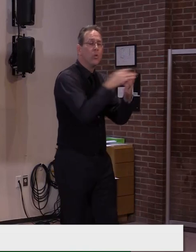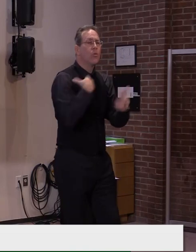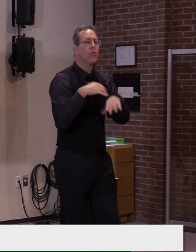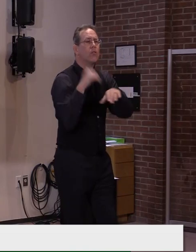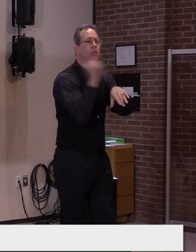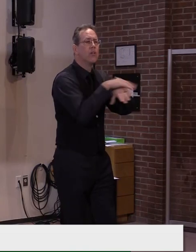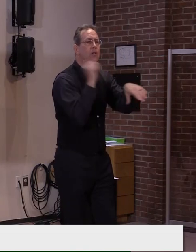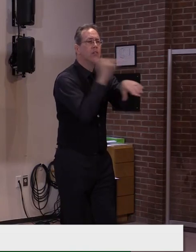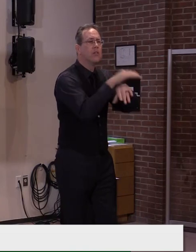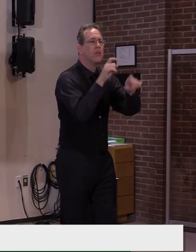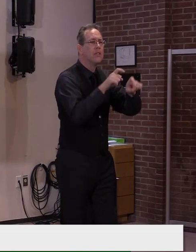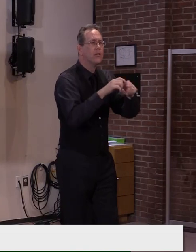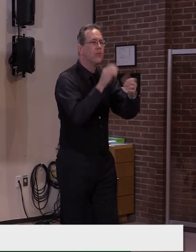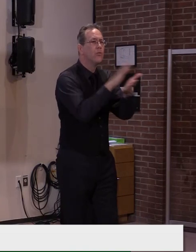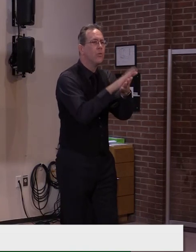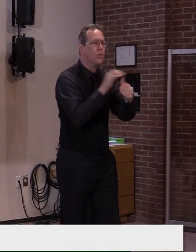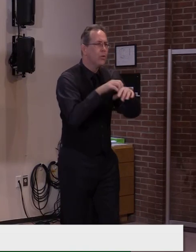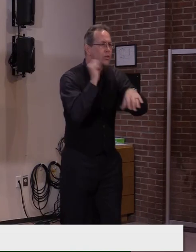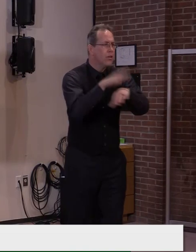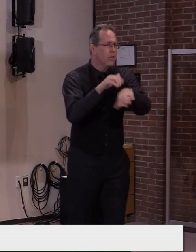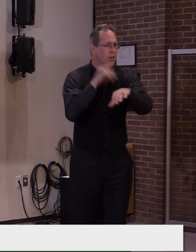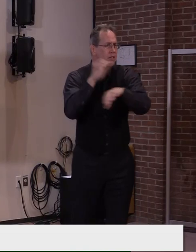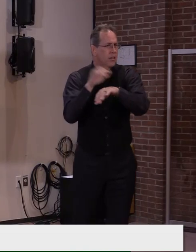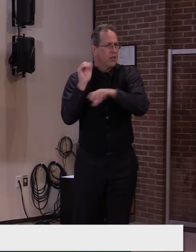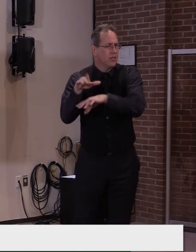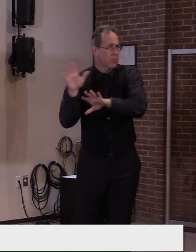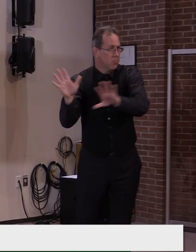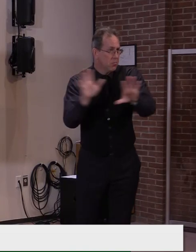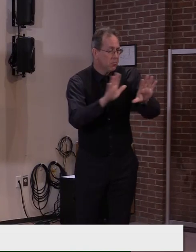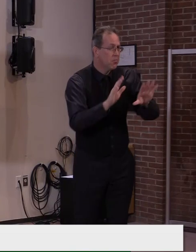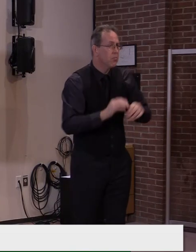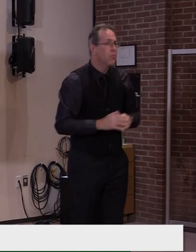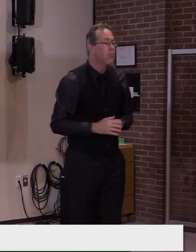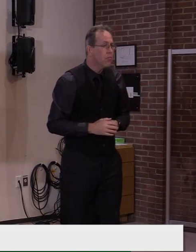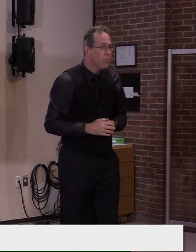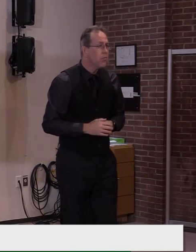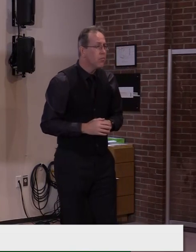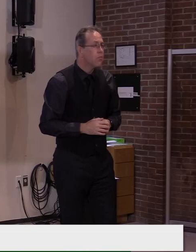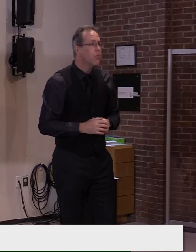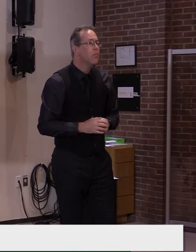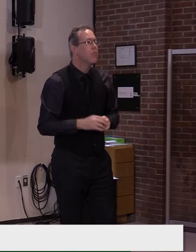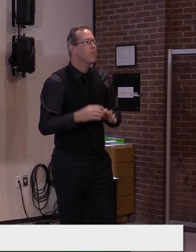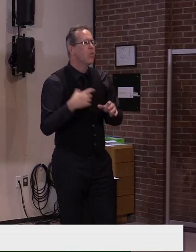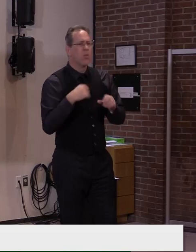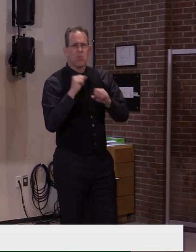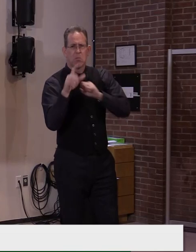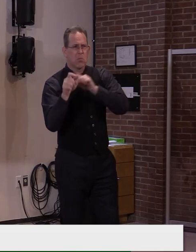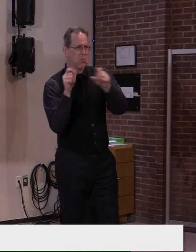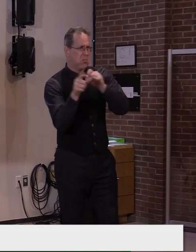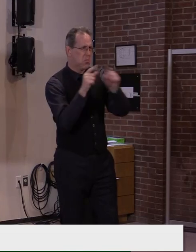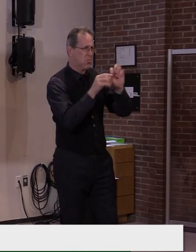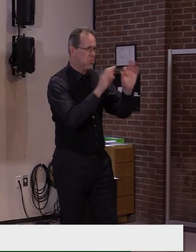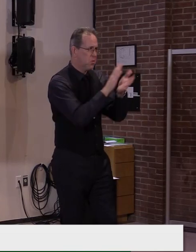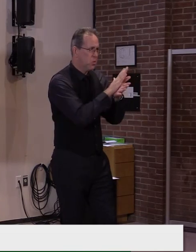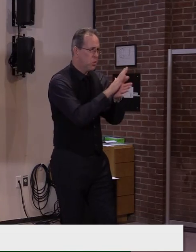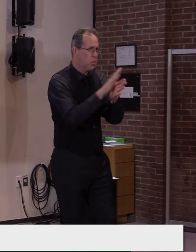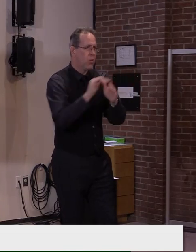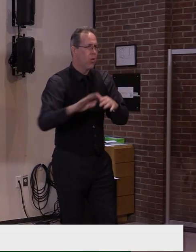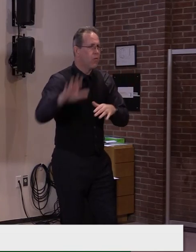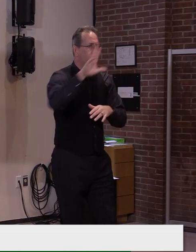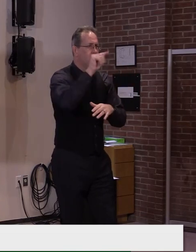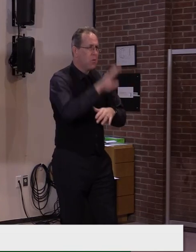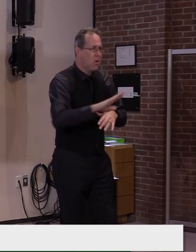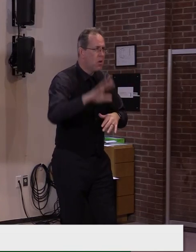grades. These tests are going to be distributed across the state and available for any K through 12 students. I